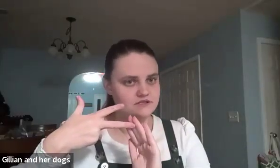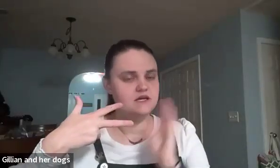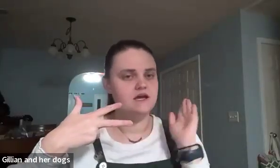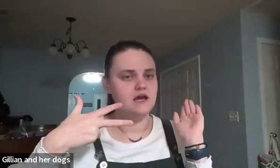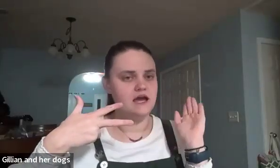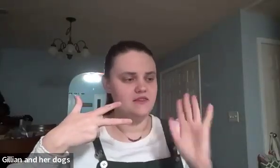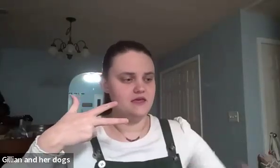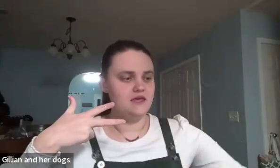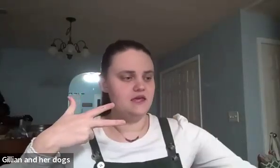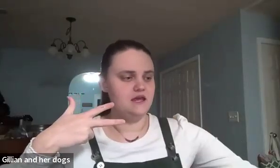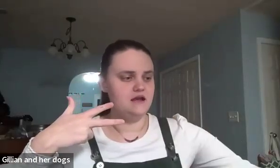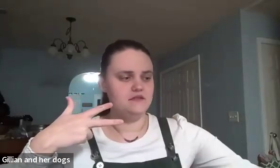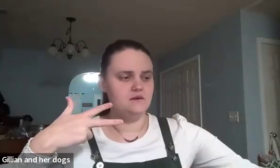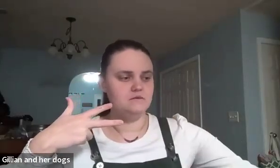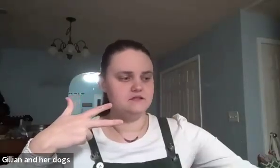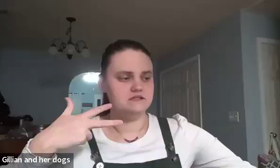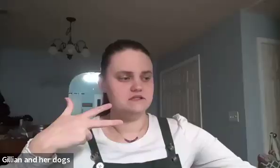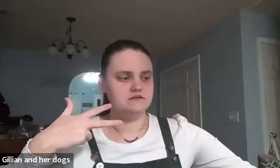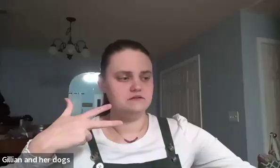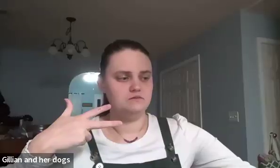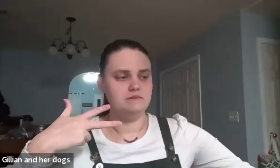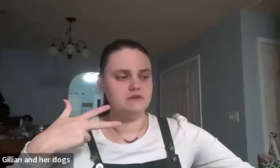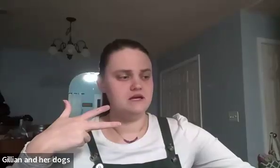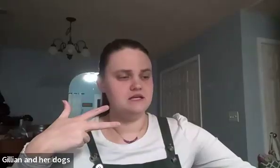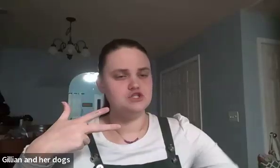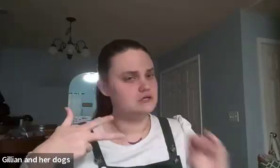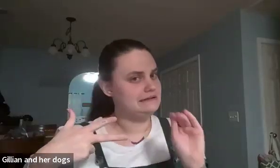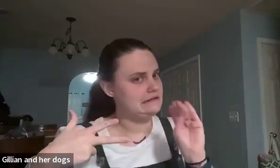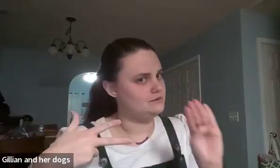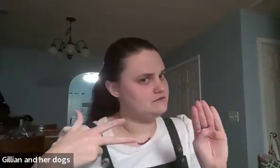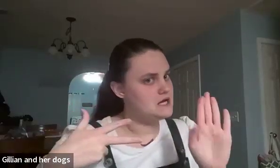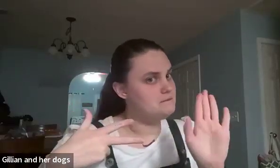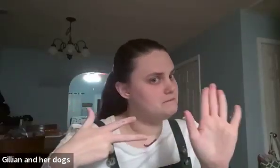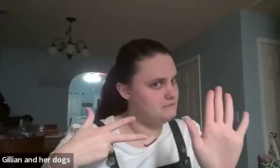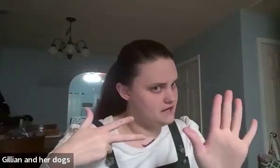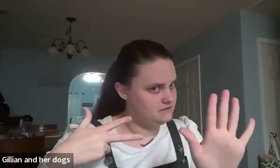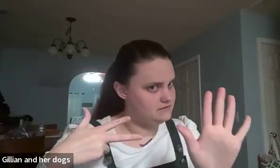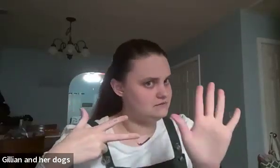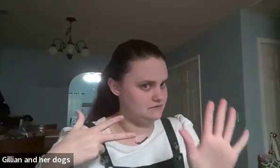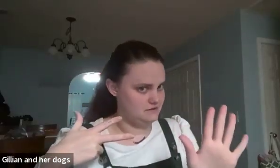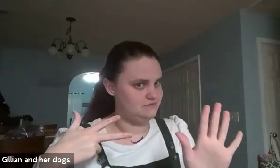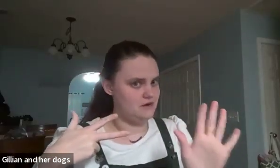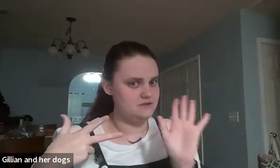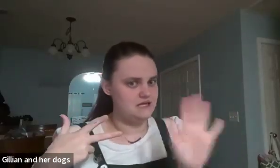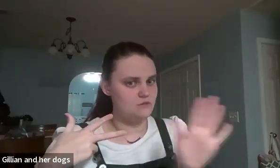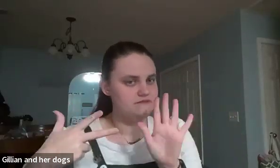numbers. And then I think, let's see, we may start a little bit of our time. May. Okay. I'm going to see how we're